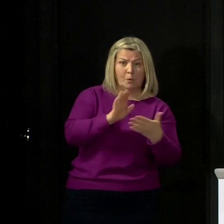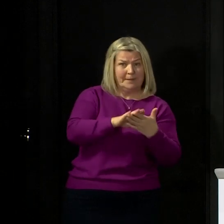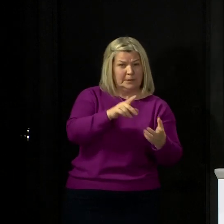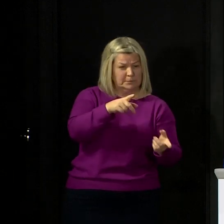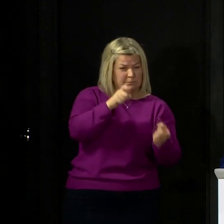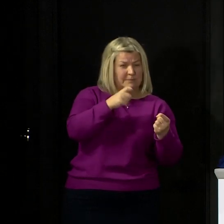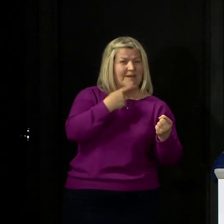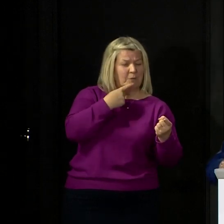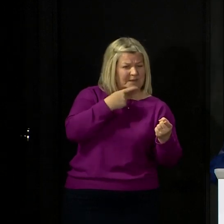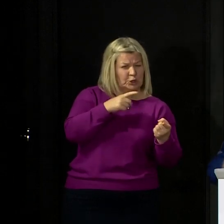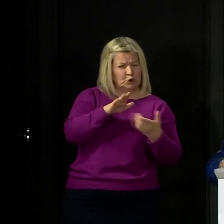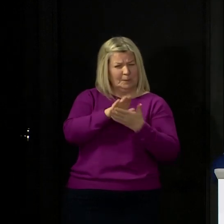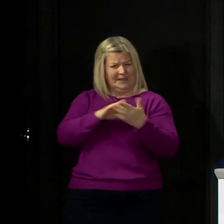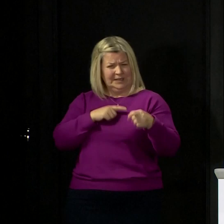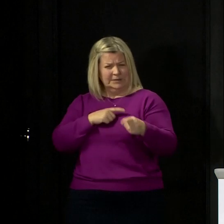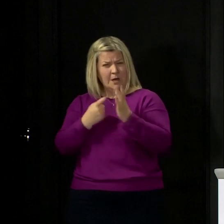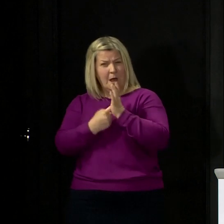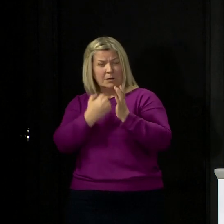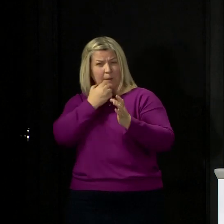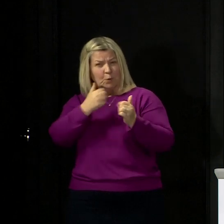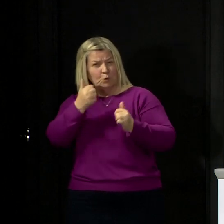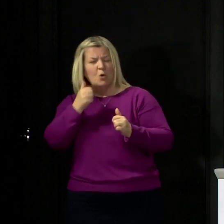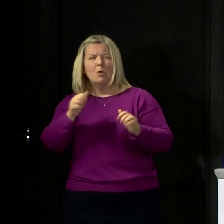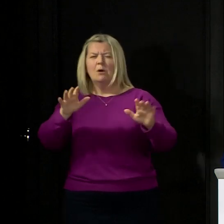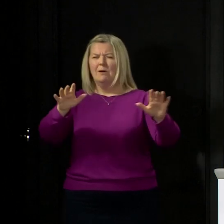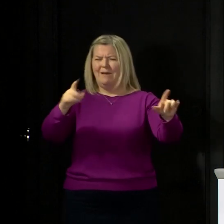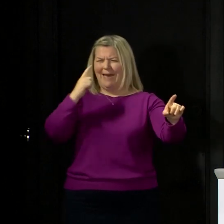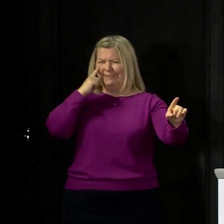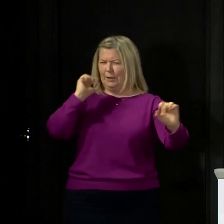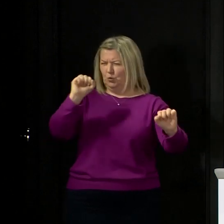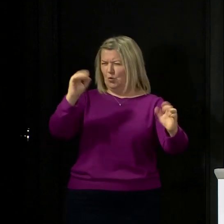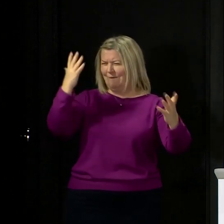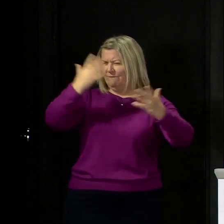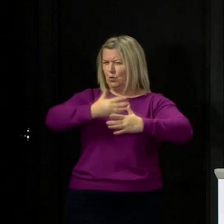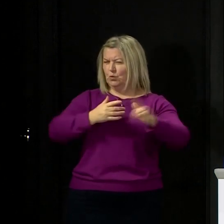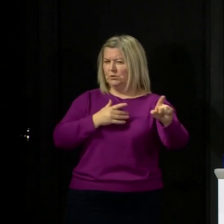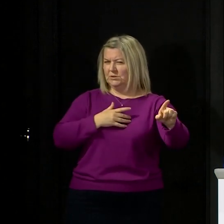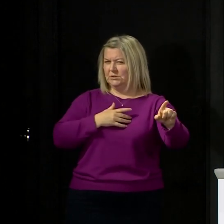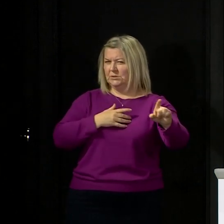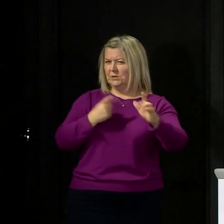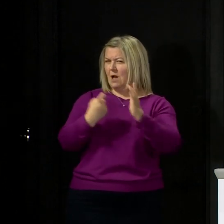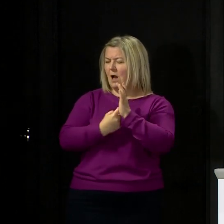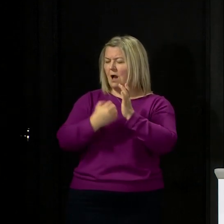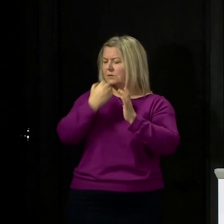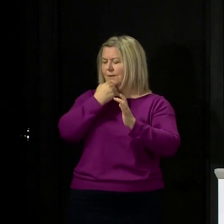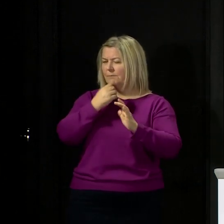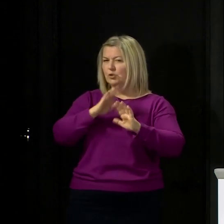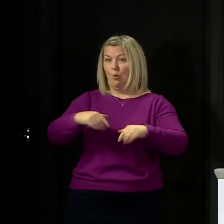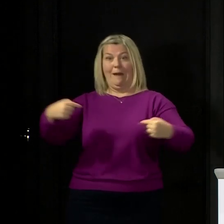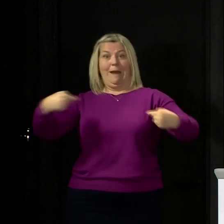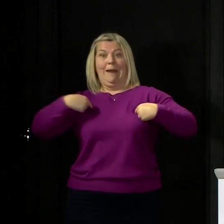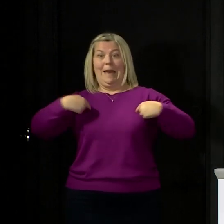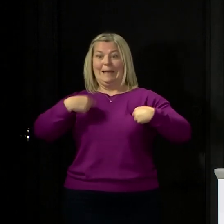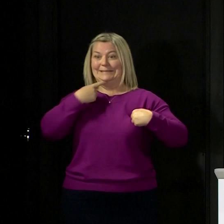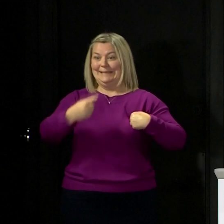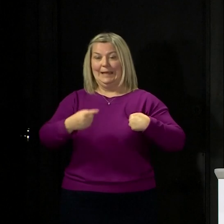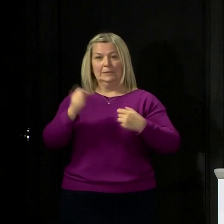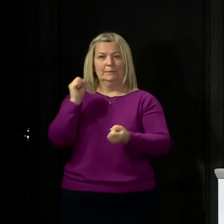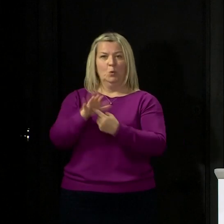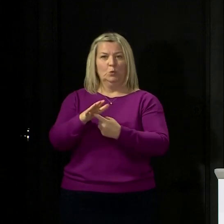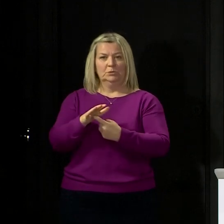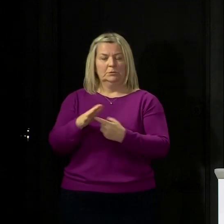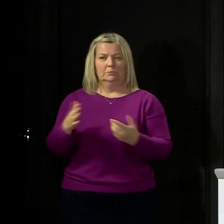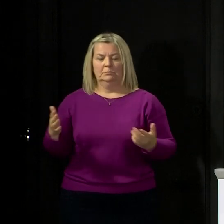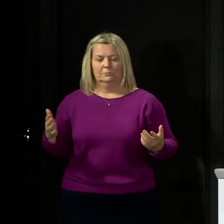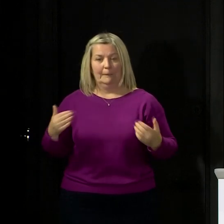can change. Well, I think you're confusing two different things there. And can I say, the R number is not what I say is important. It's what literally every,